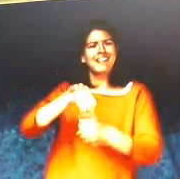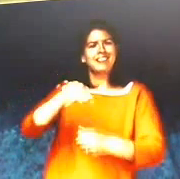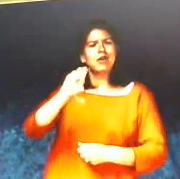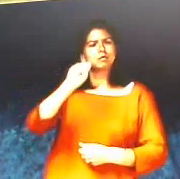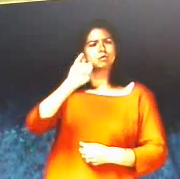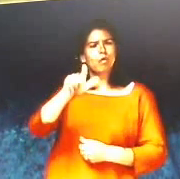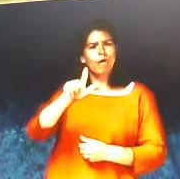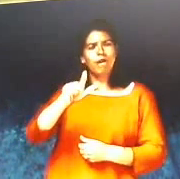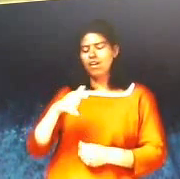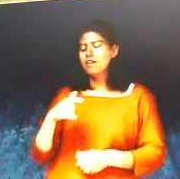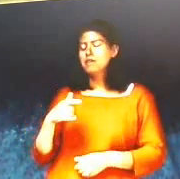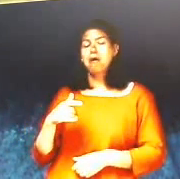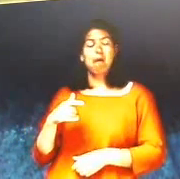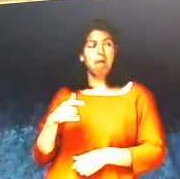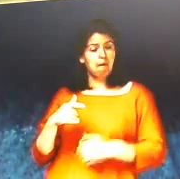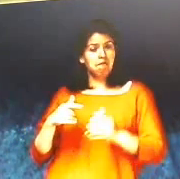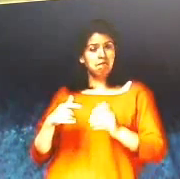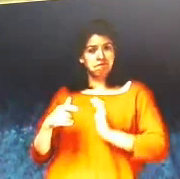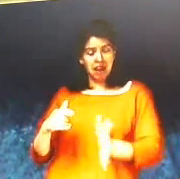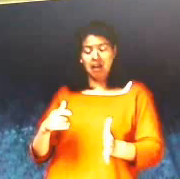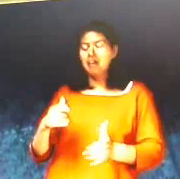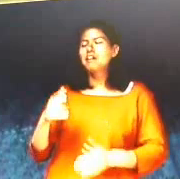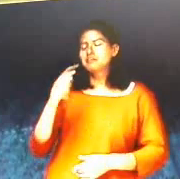add some soil,